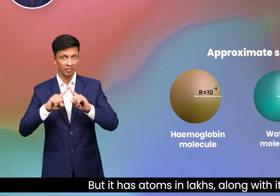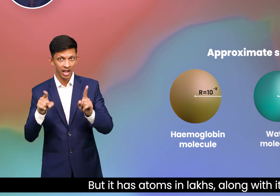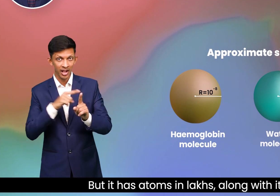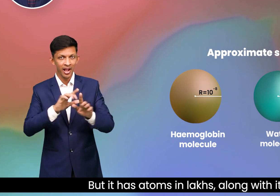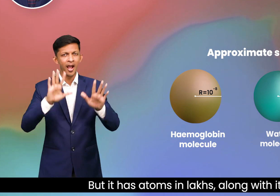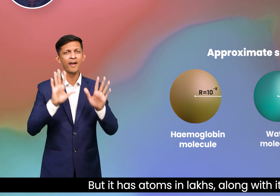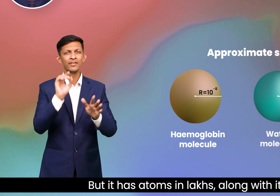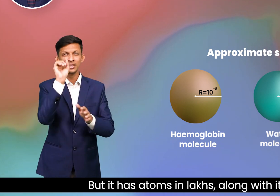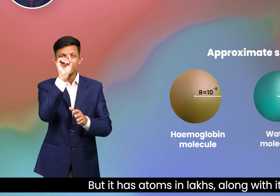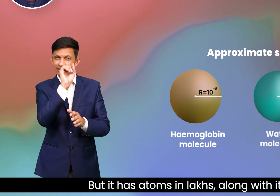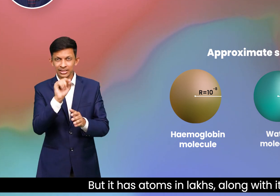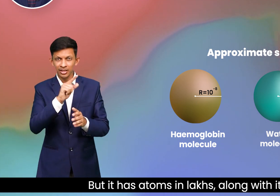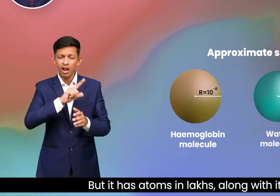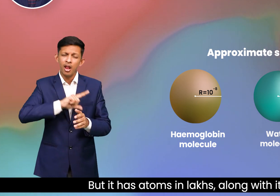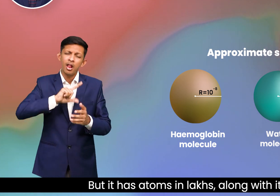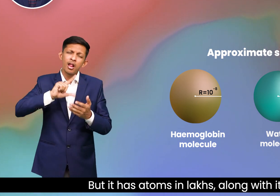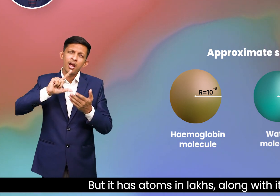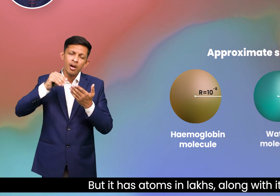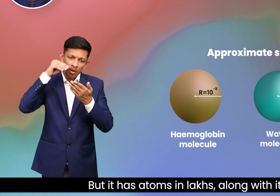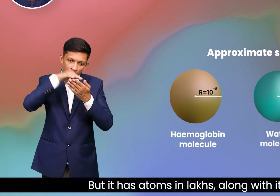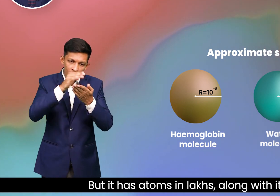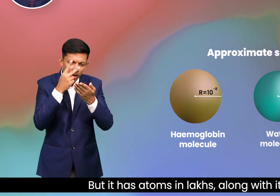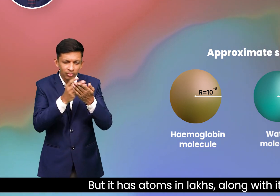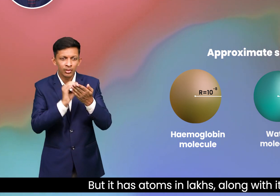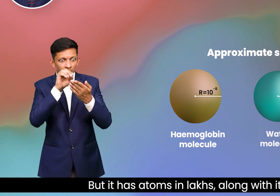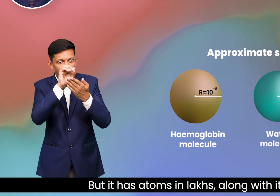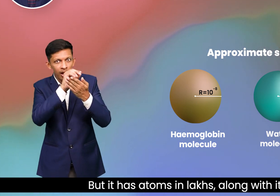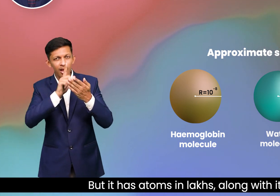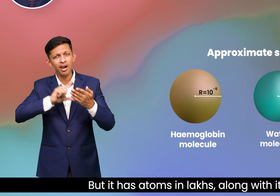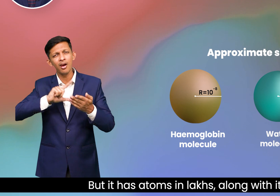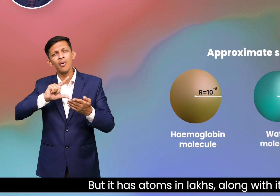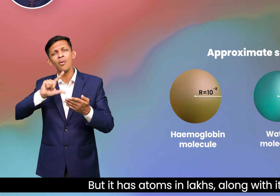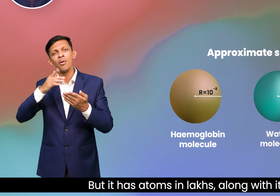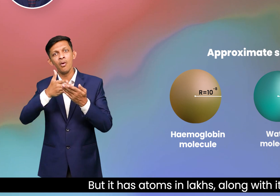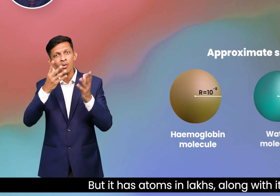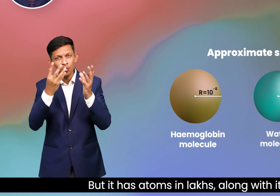but it has atoms in lakhs along with its thickness.